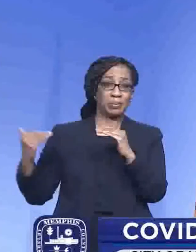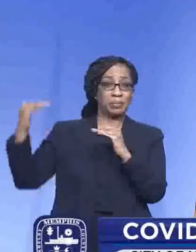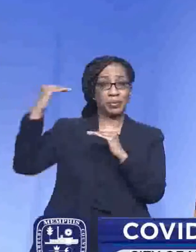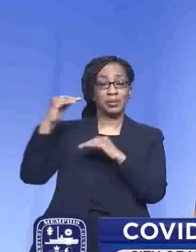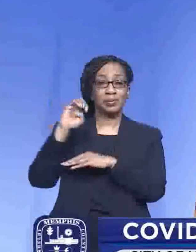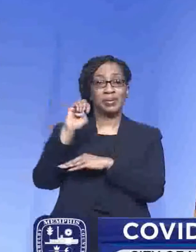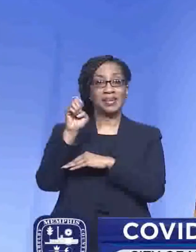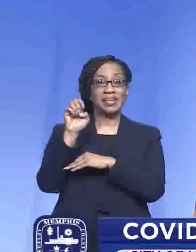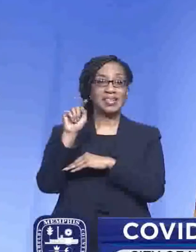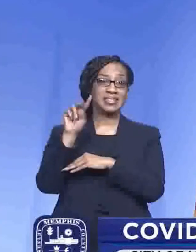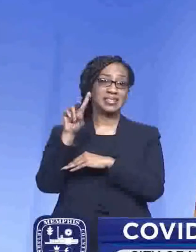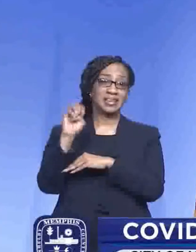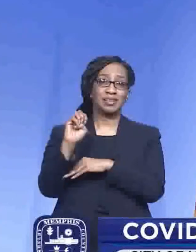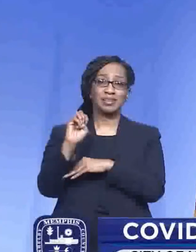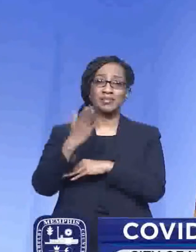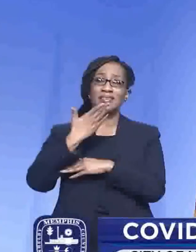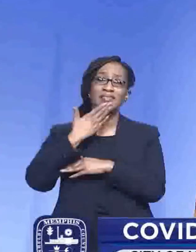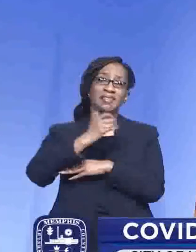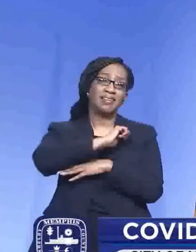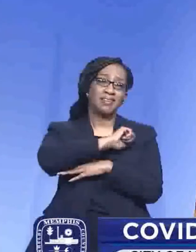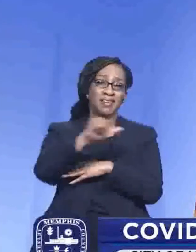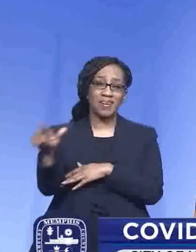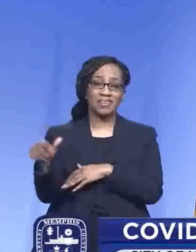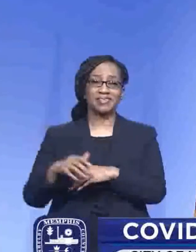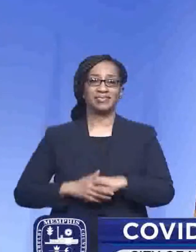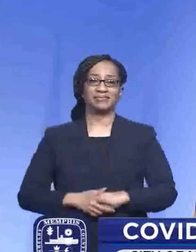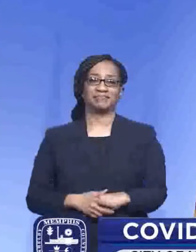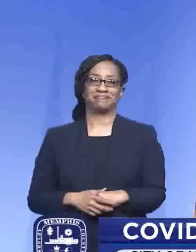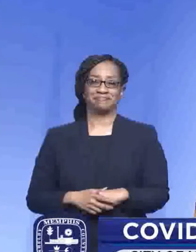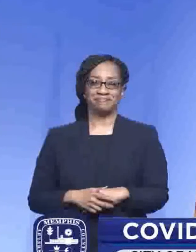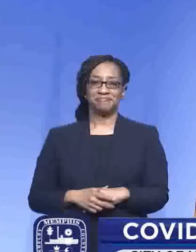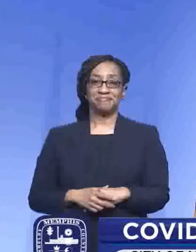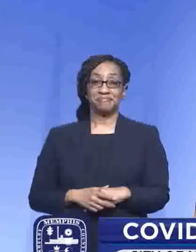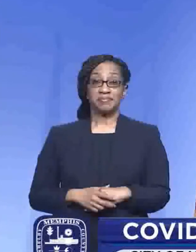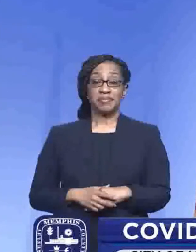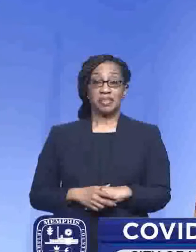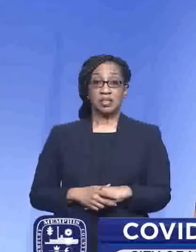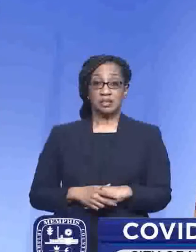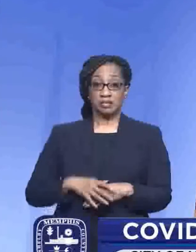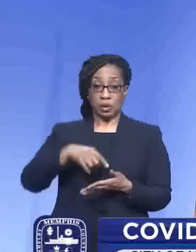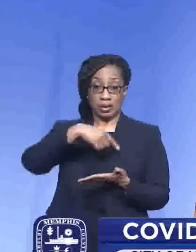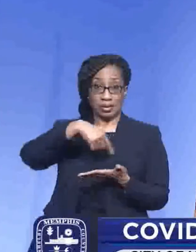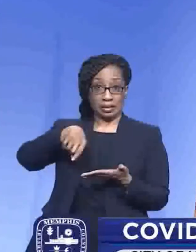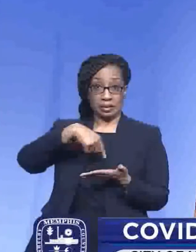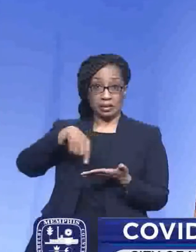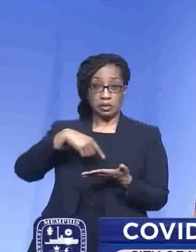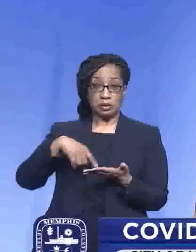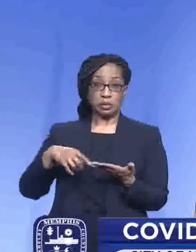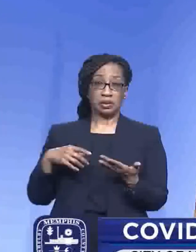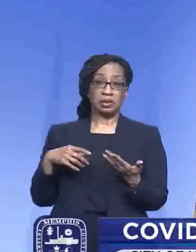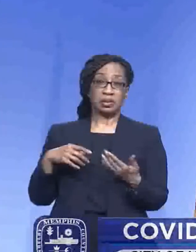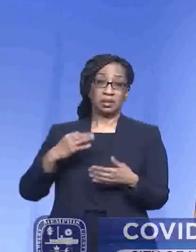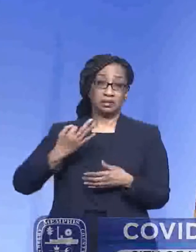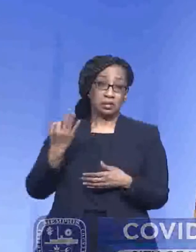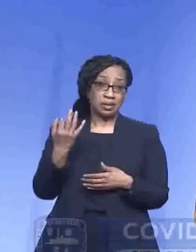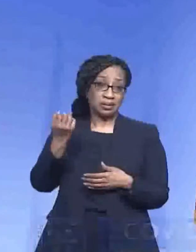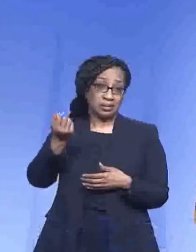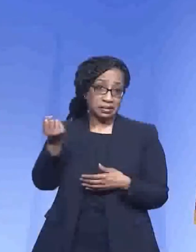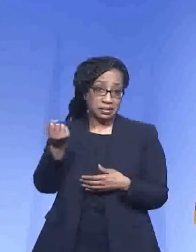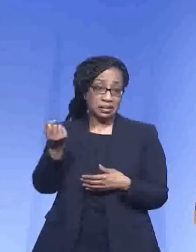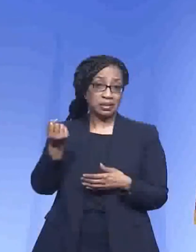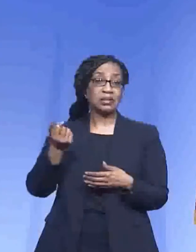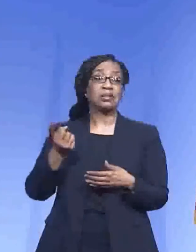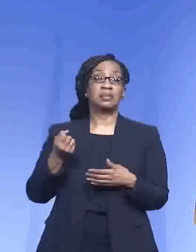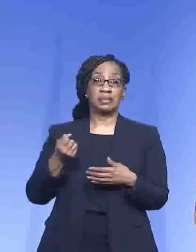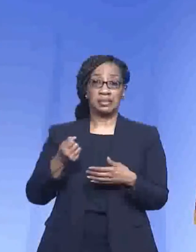And I want to thank them all. For the remainder of this week, we will be following the same